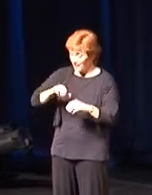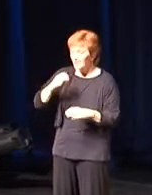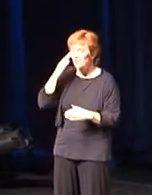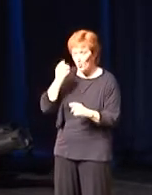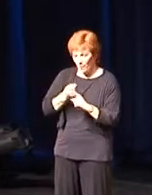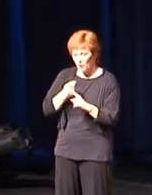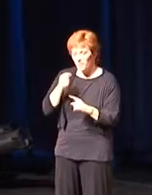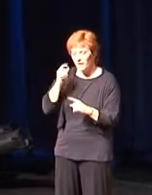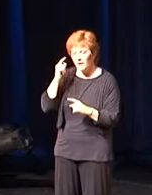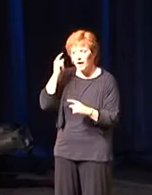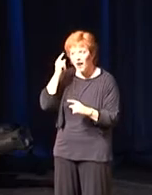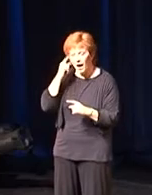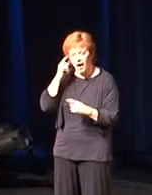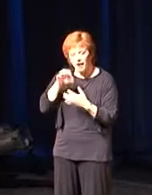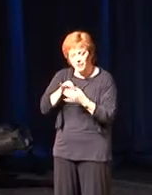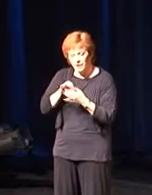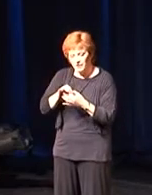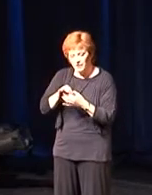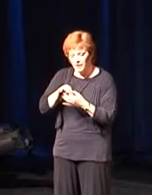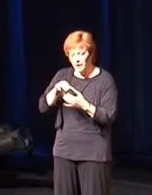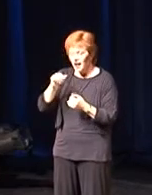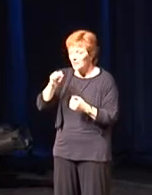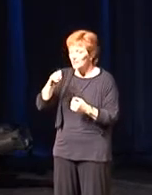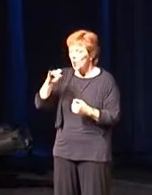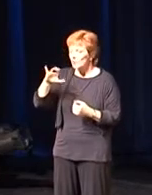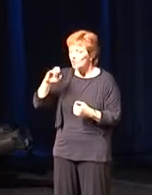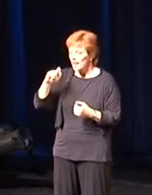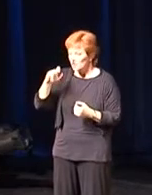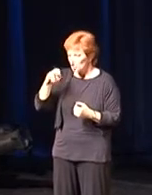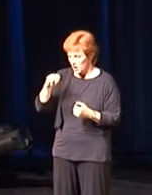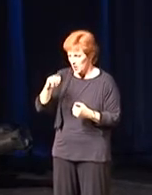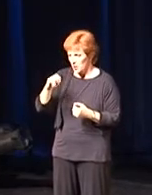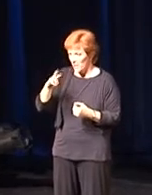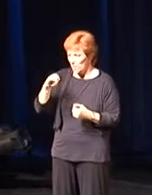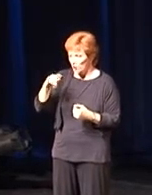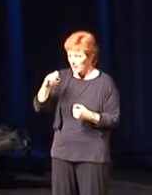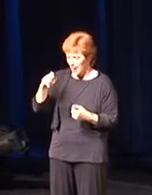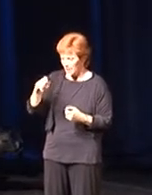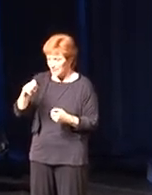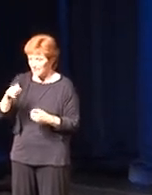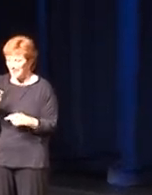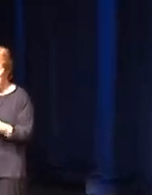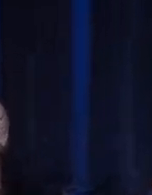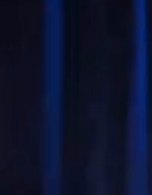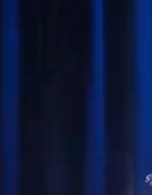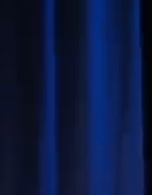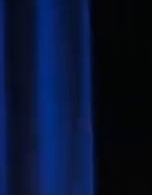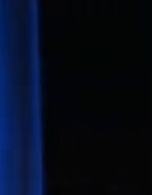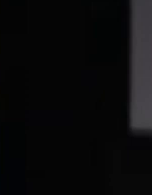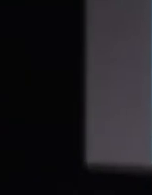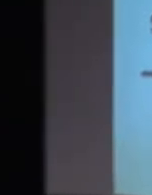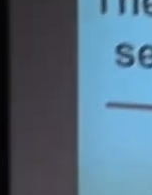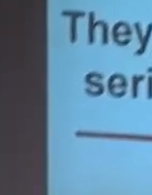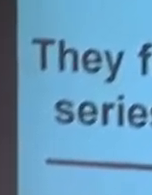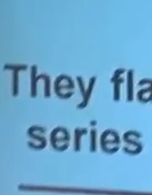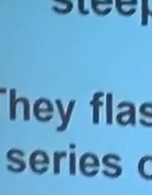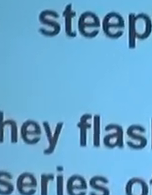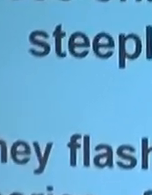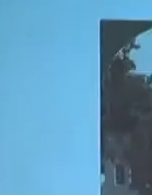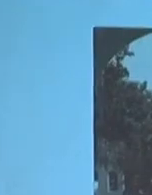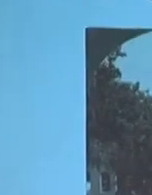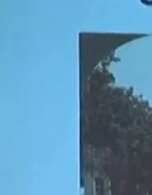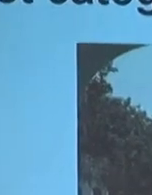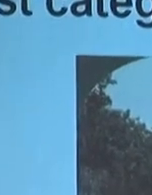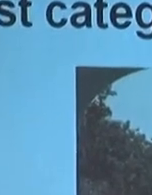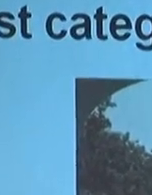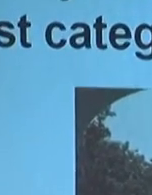of the association cortex rather than out of the primary picture files. I see only specific ones, and they kind of flash up